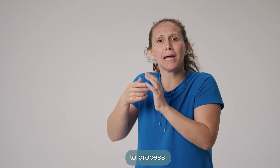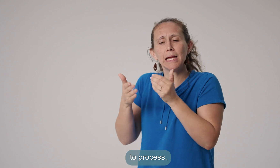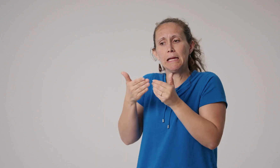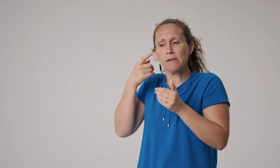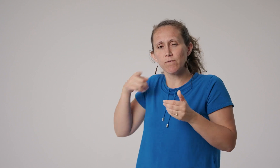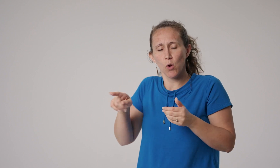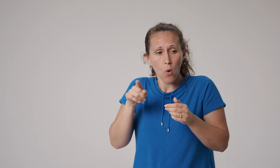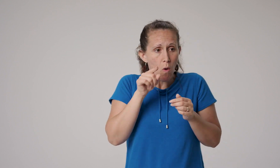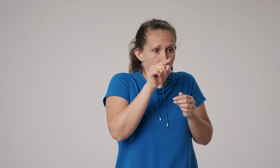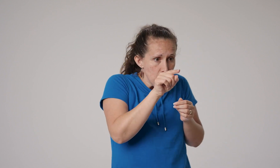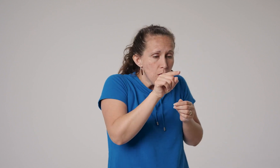process.